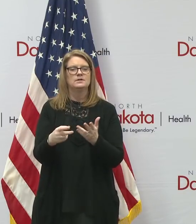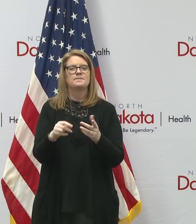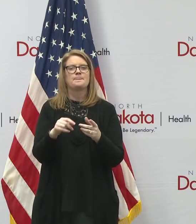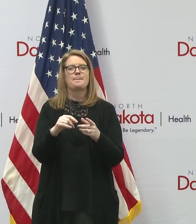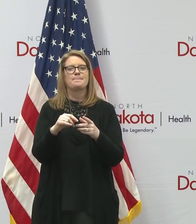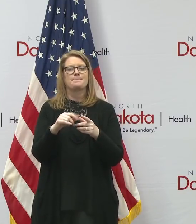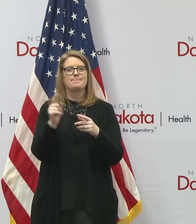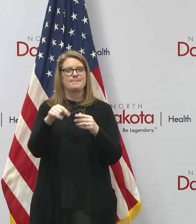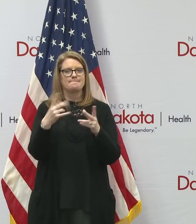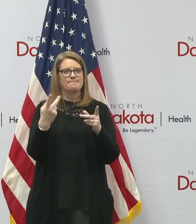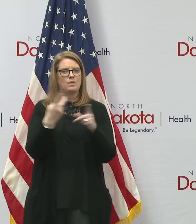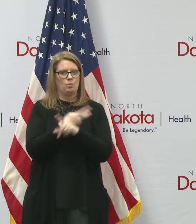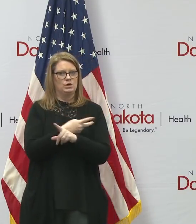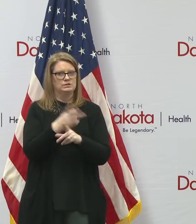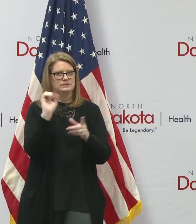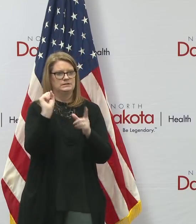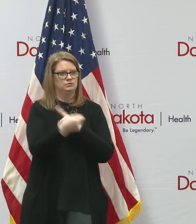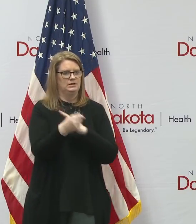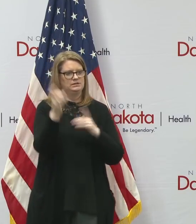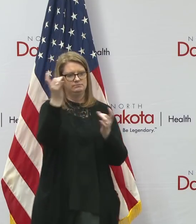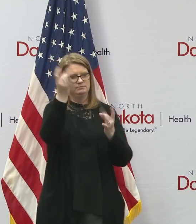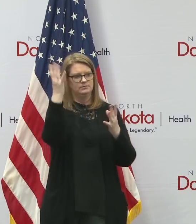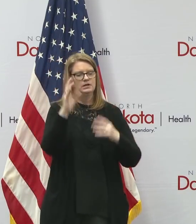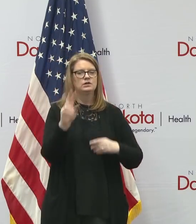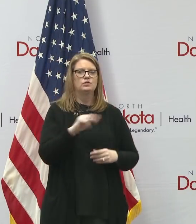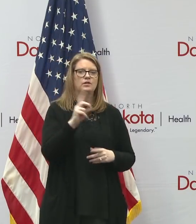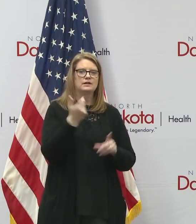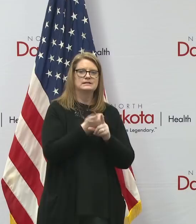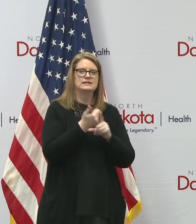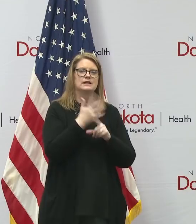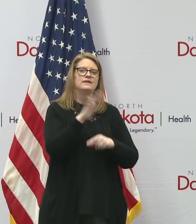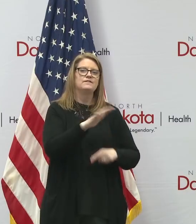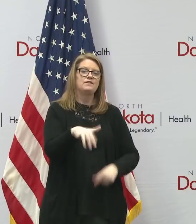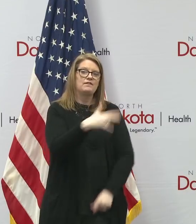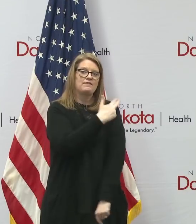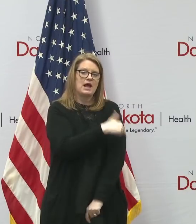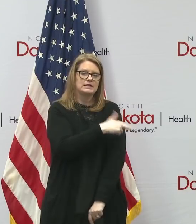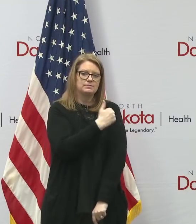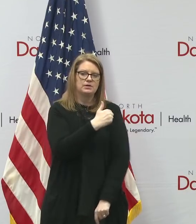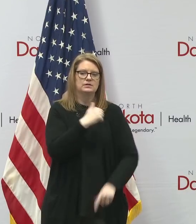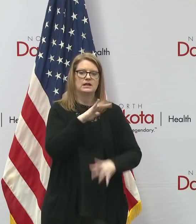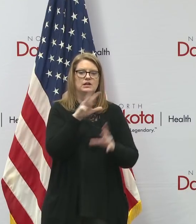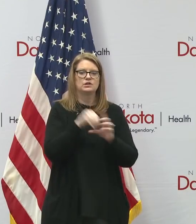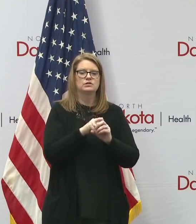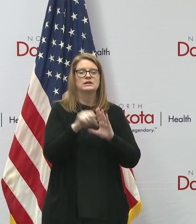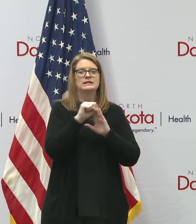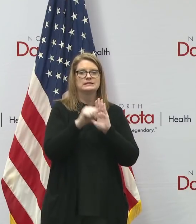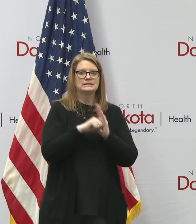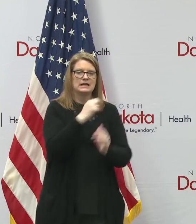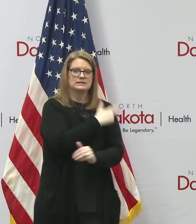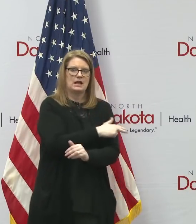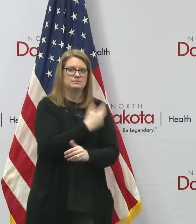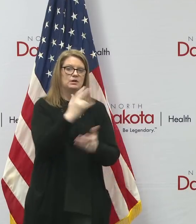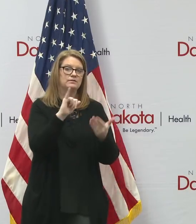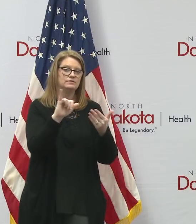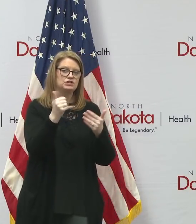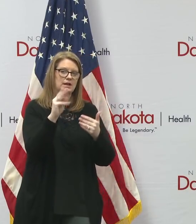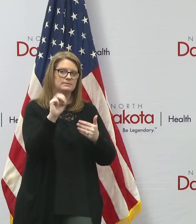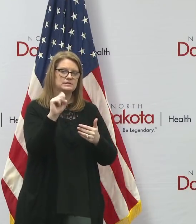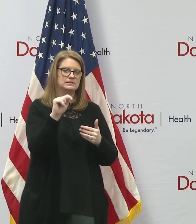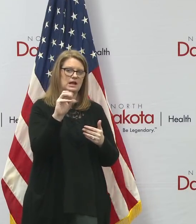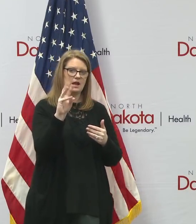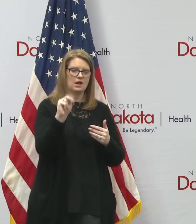case scenario. Some background and terminology: North Dakota has 55 hospitals. That includes the State Hospital of Jamestown, the